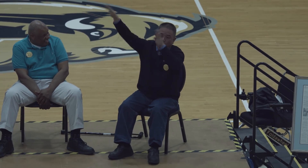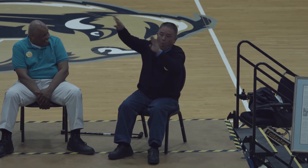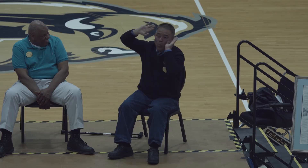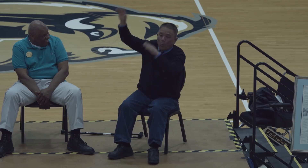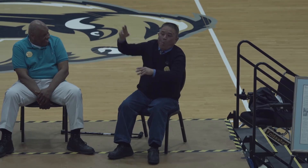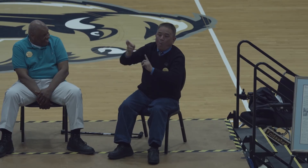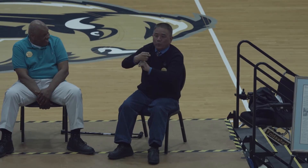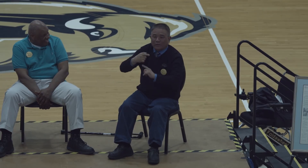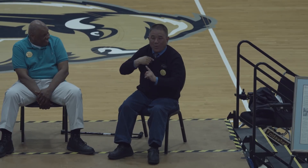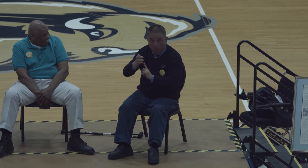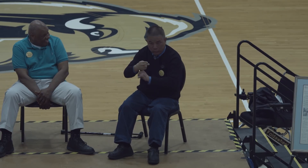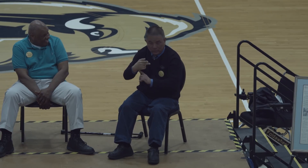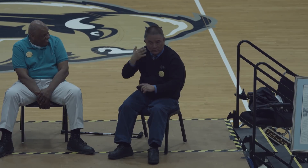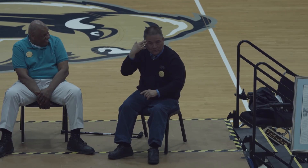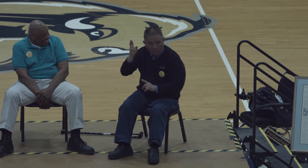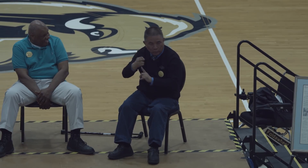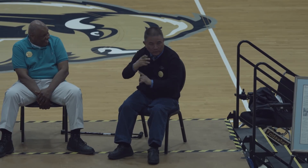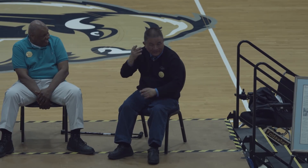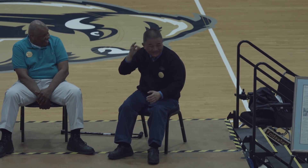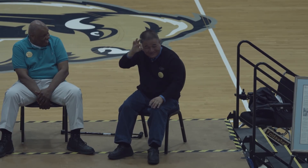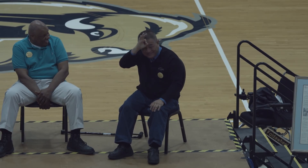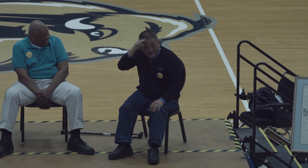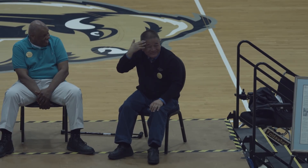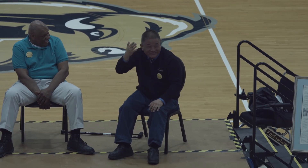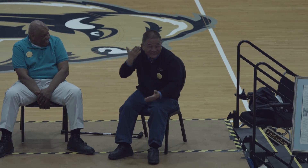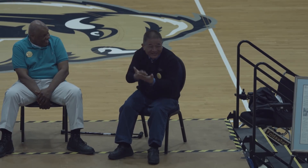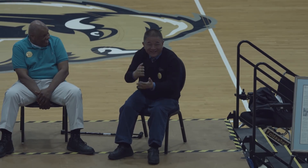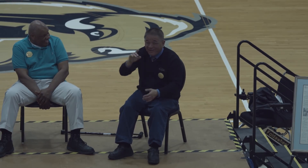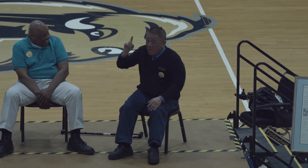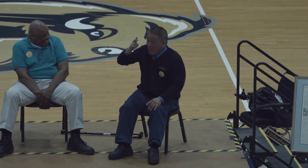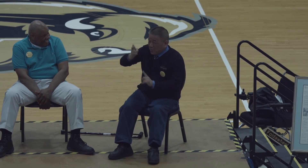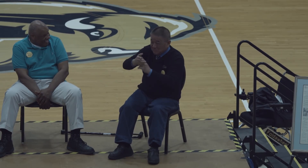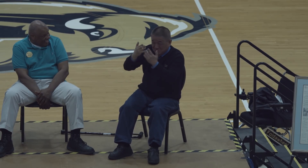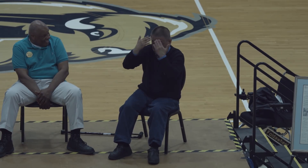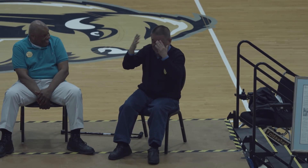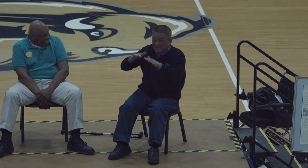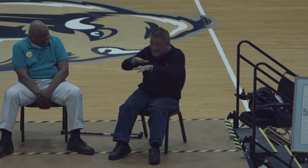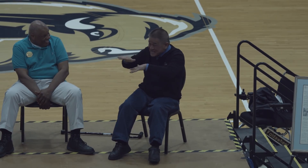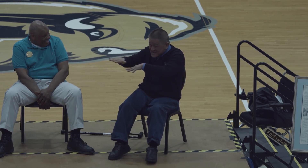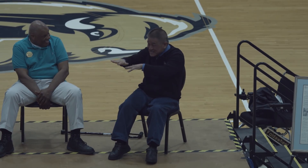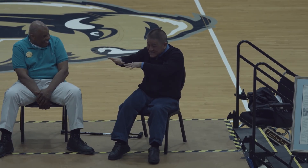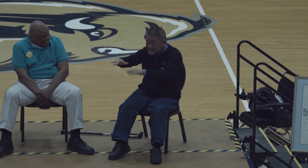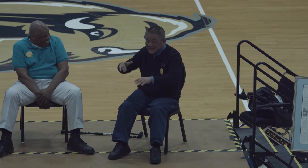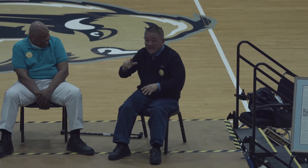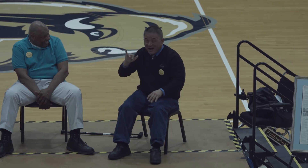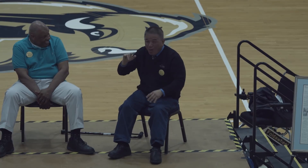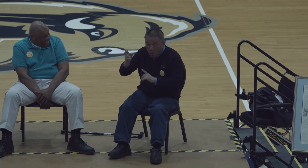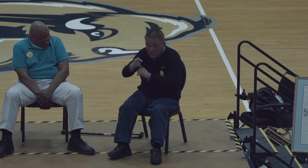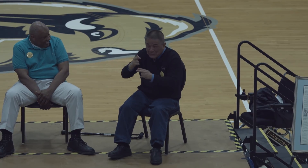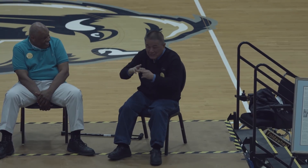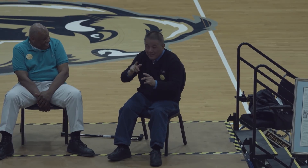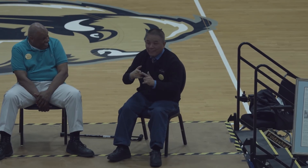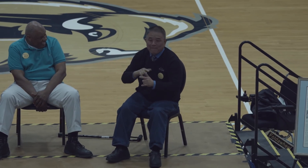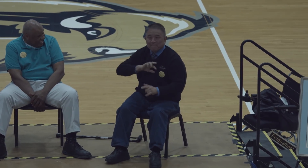the provost and everyone was saying, go to the hotel. I didn't know what they were talking about. And so off people